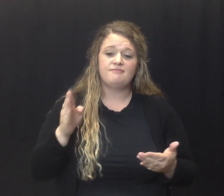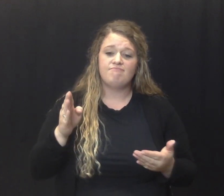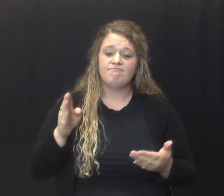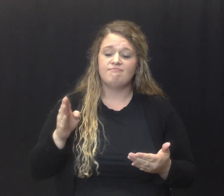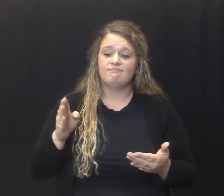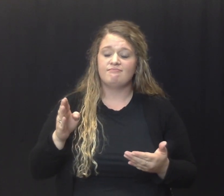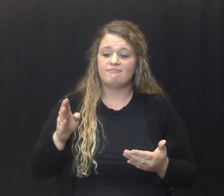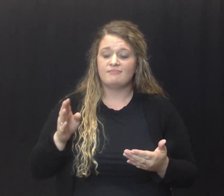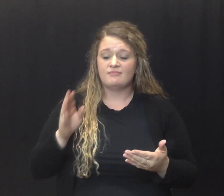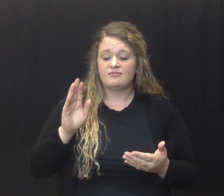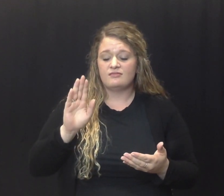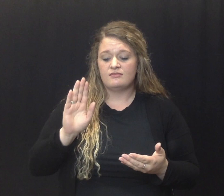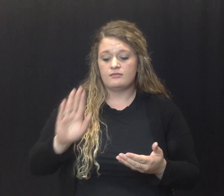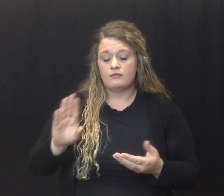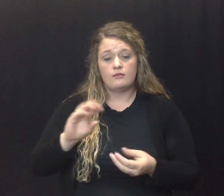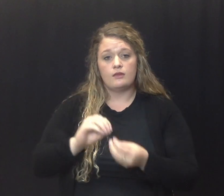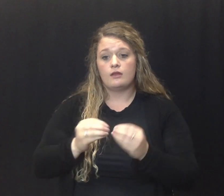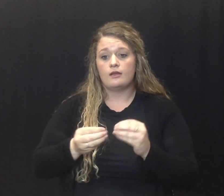again.